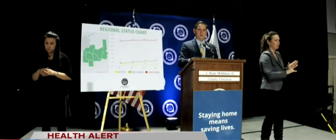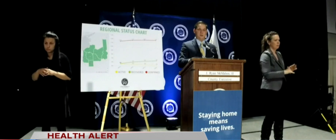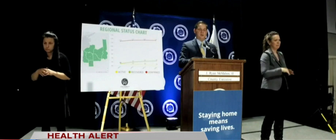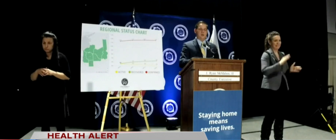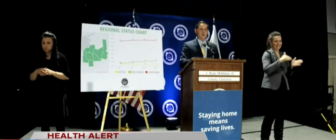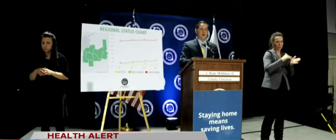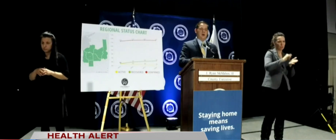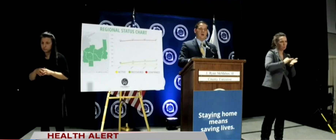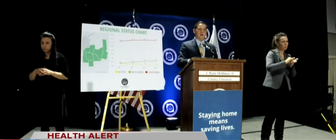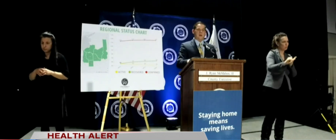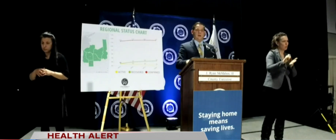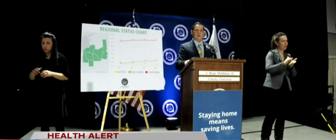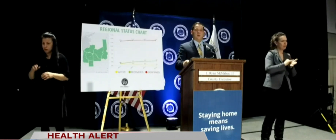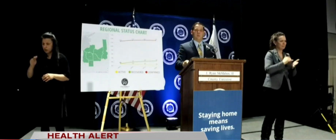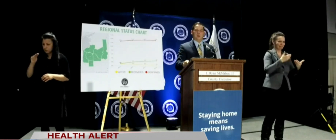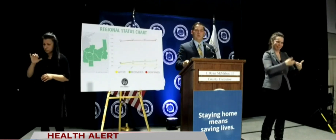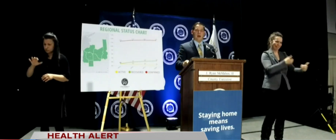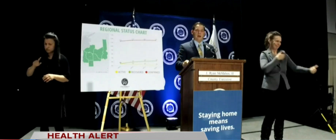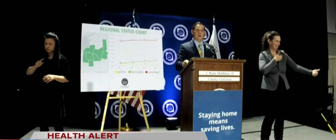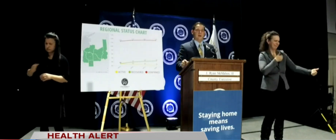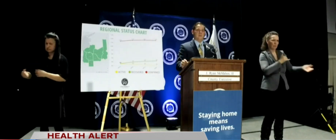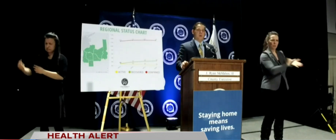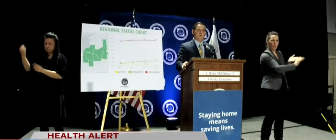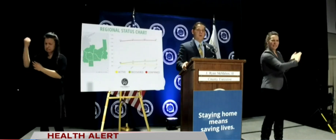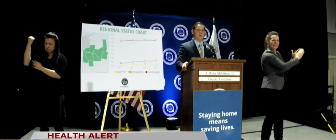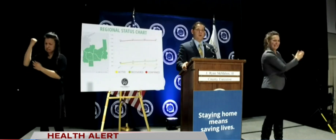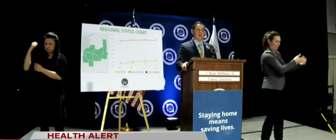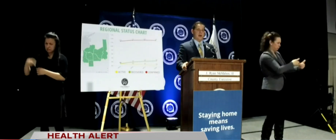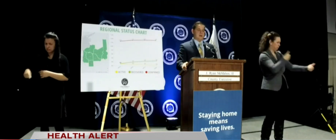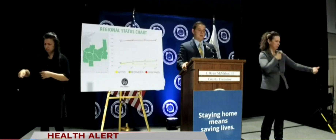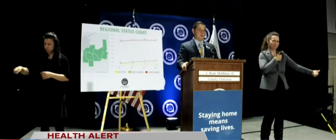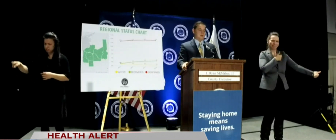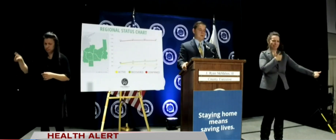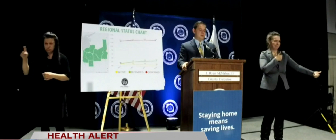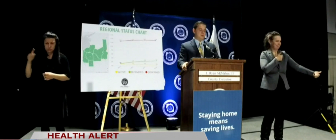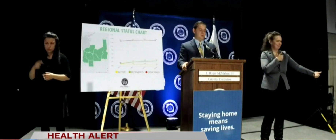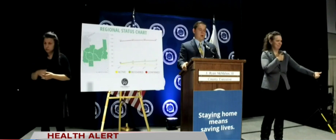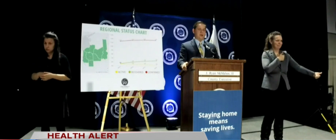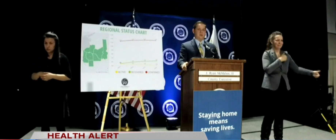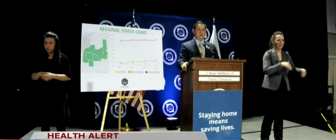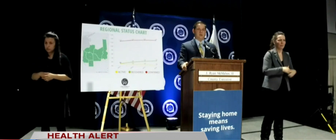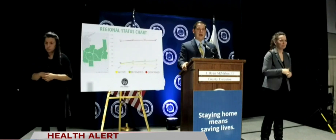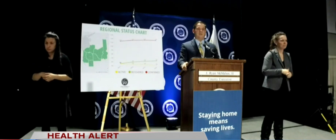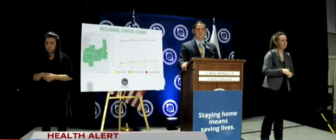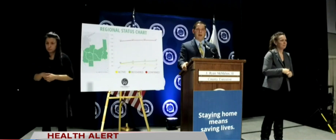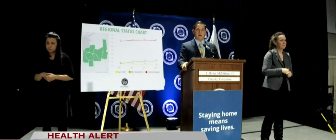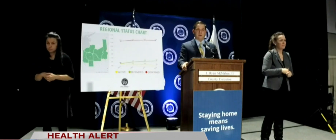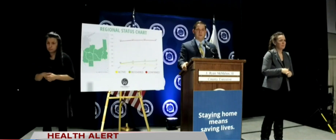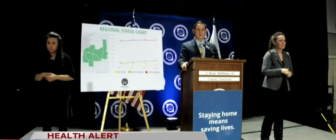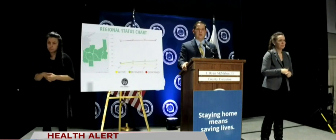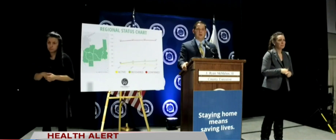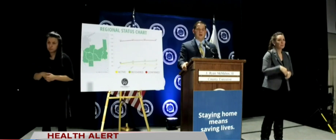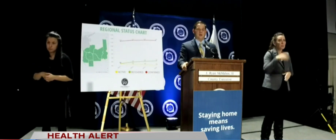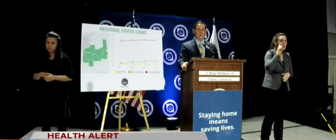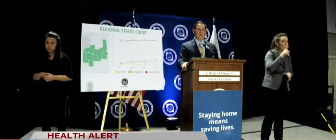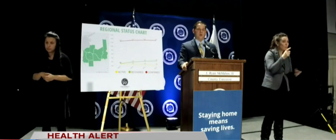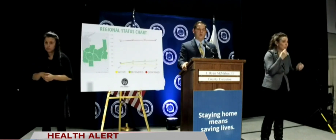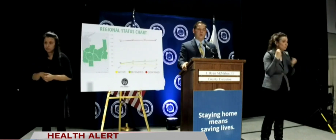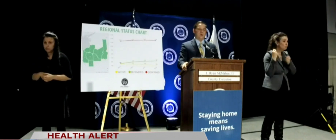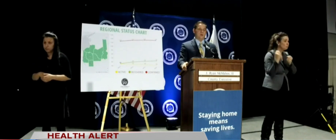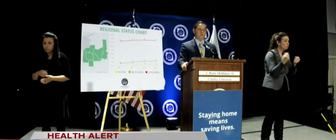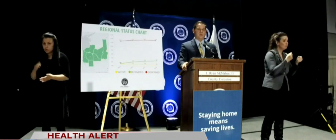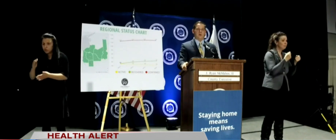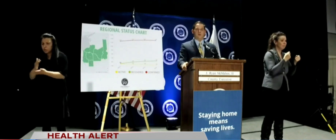York City and a quick plane ride, but when you look at the regular driving patterns,